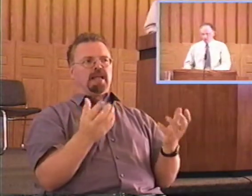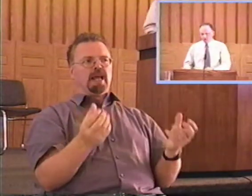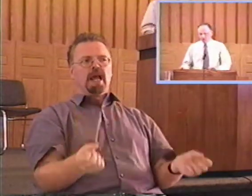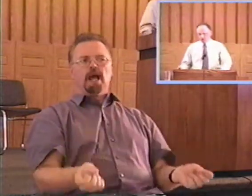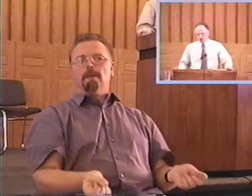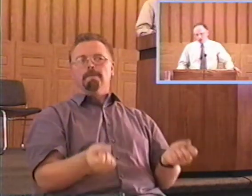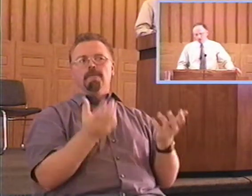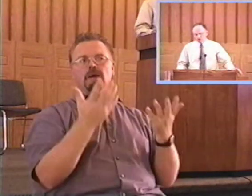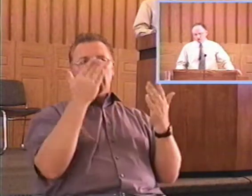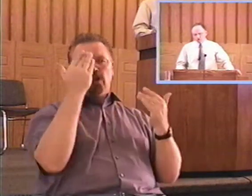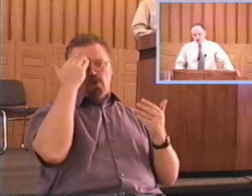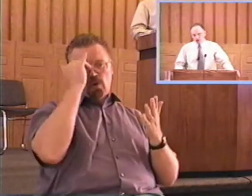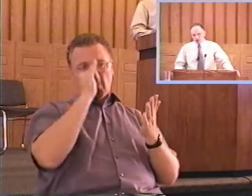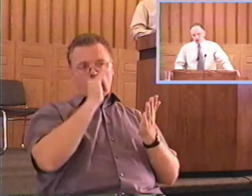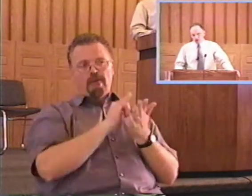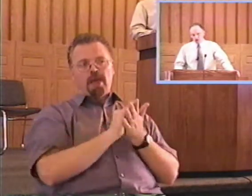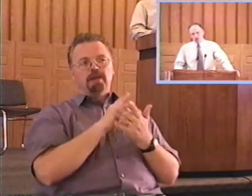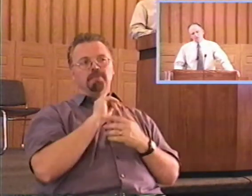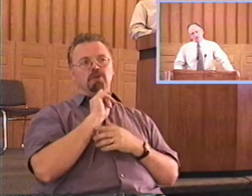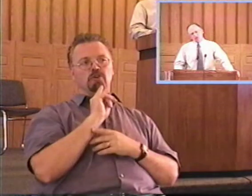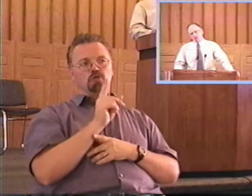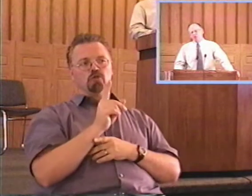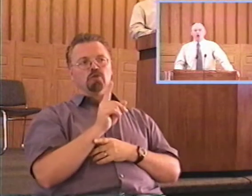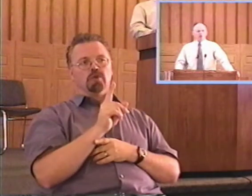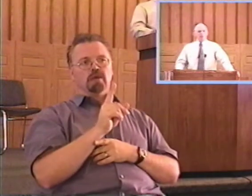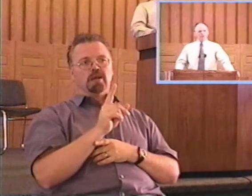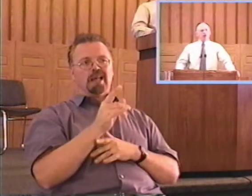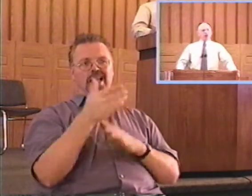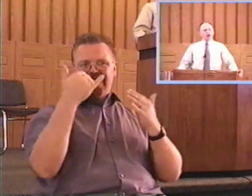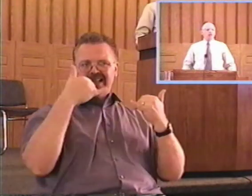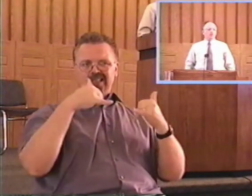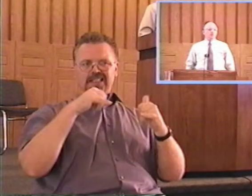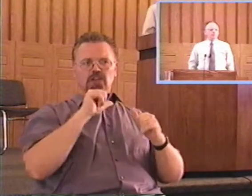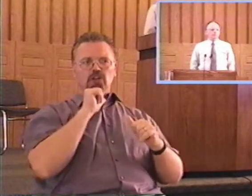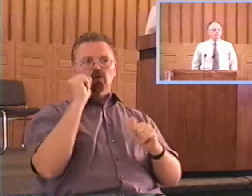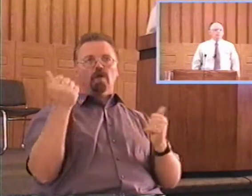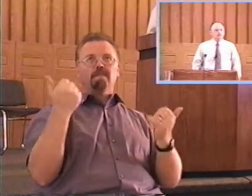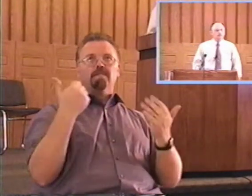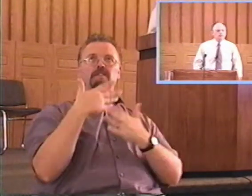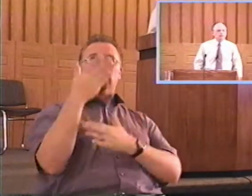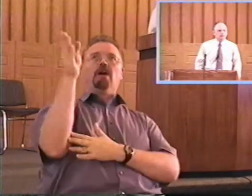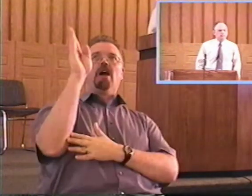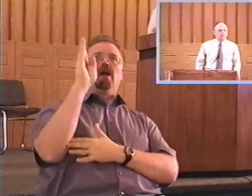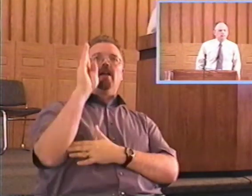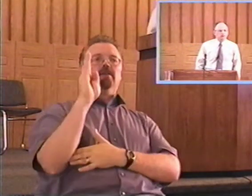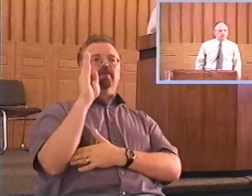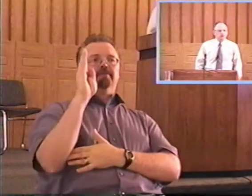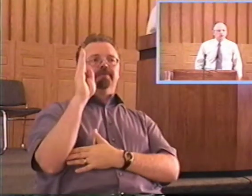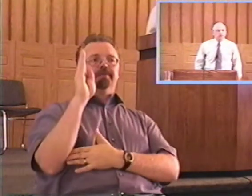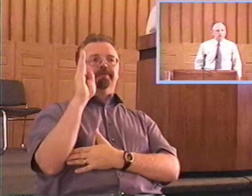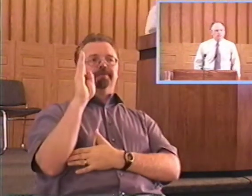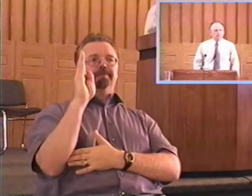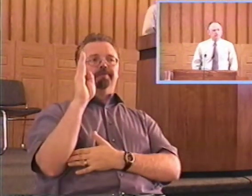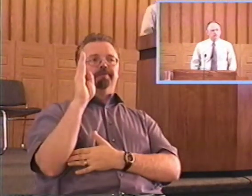know this to be true and still don't fear God?